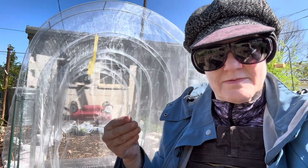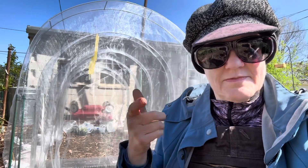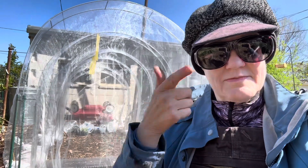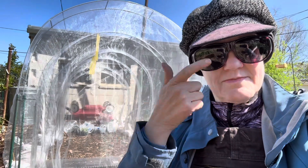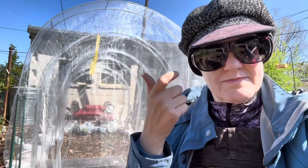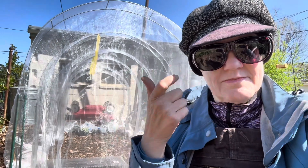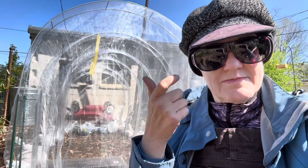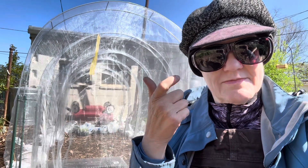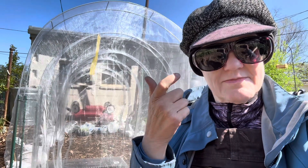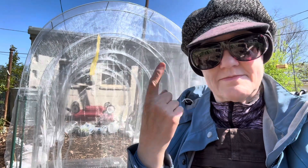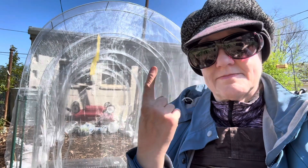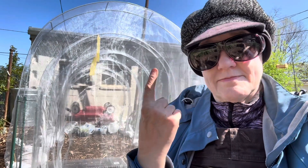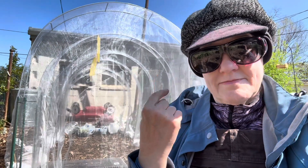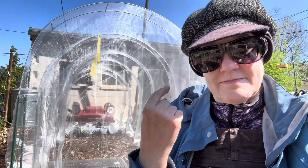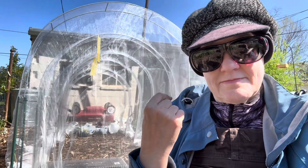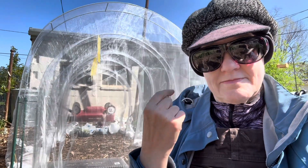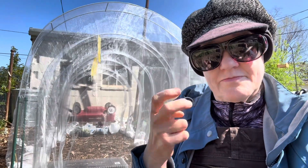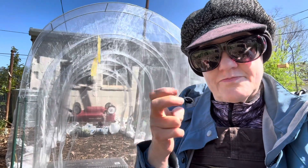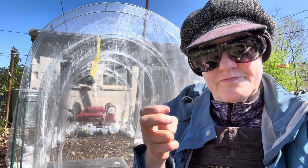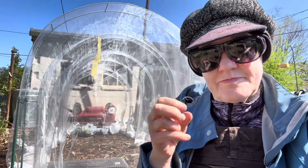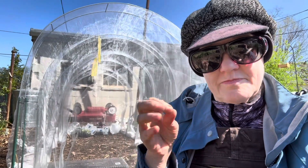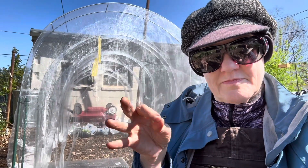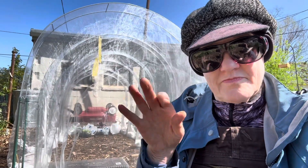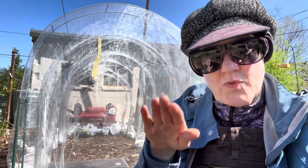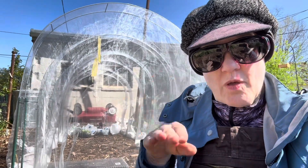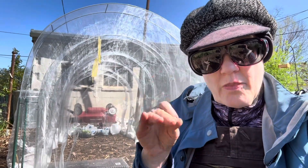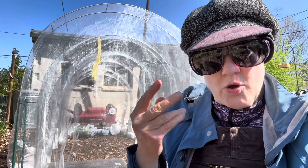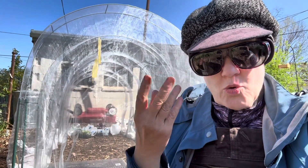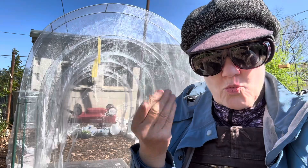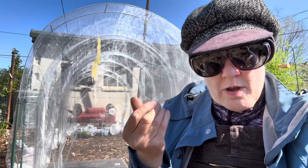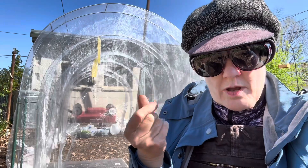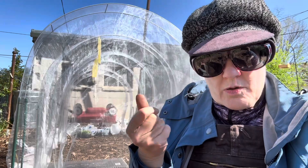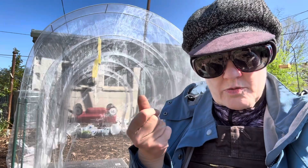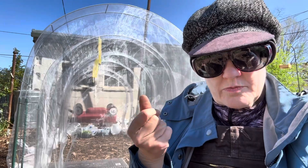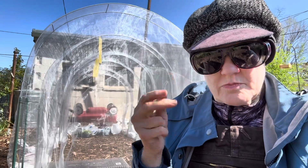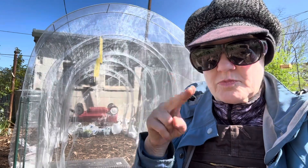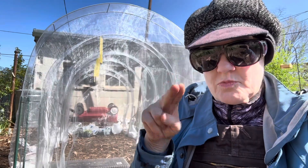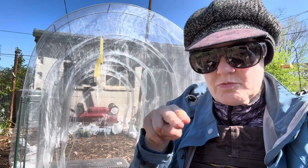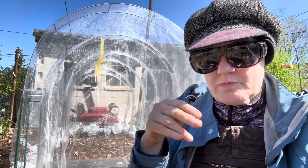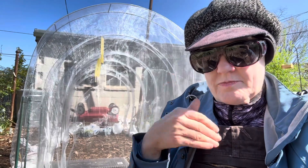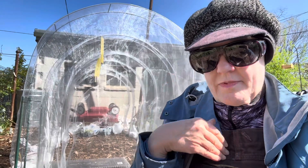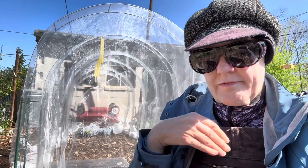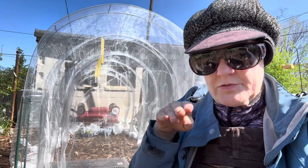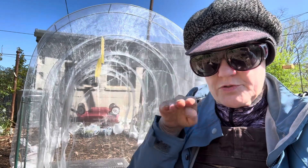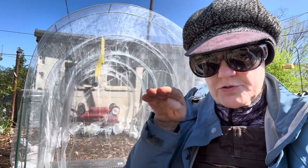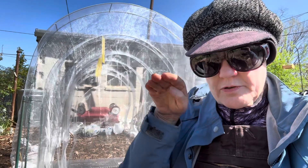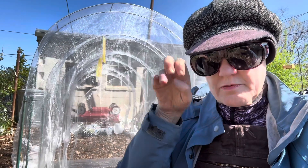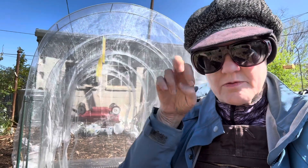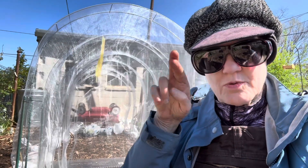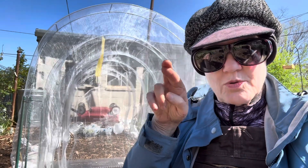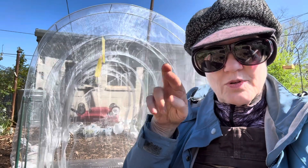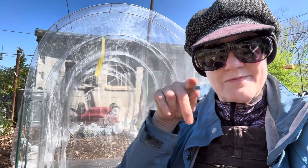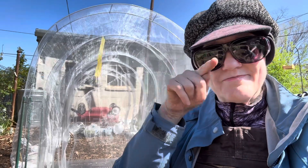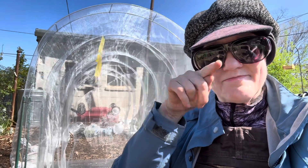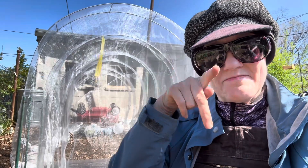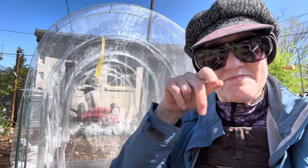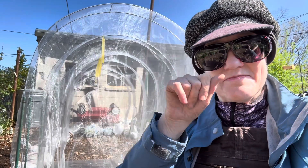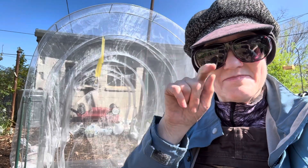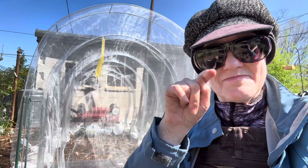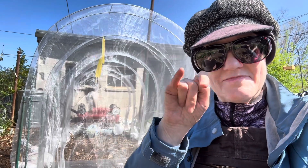roots. So last year when I went to transplant some of my seedlings, I found slugs.